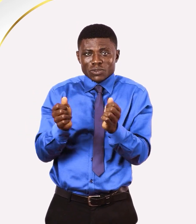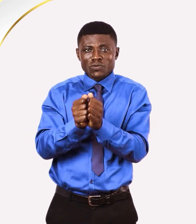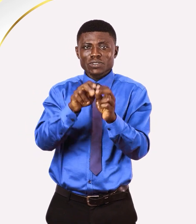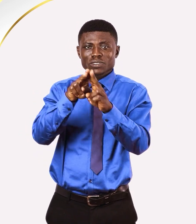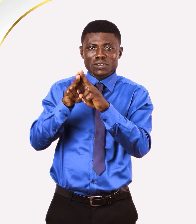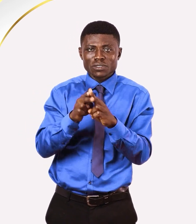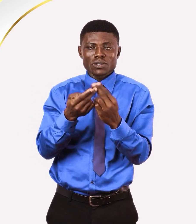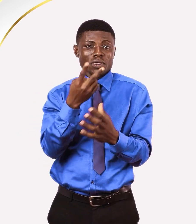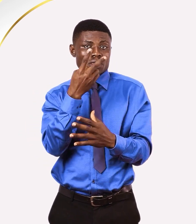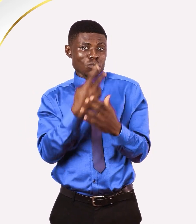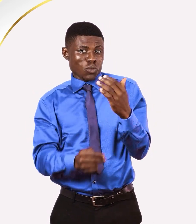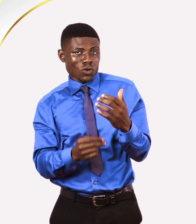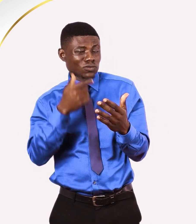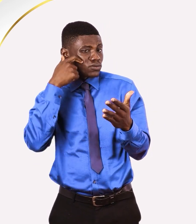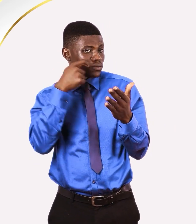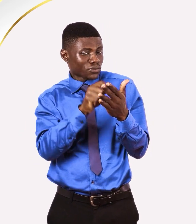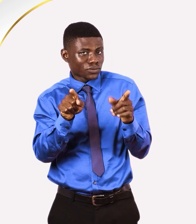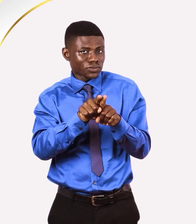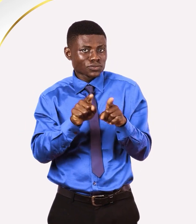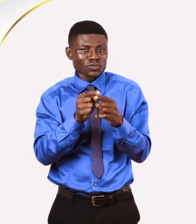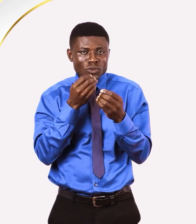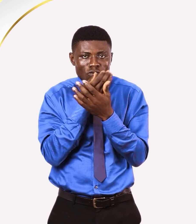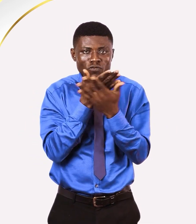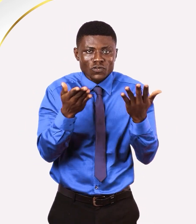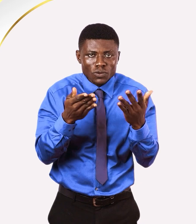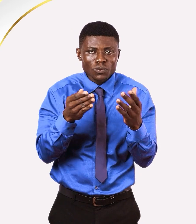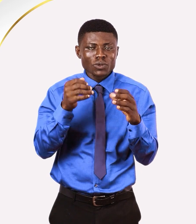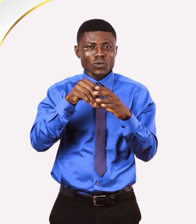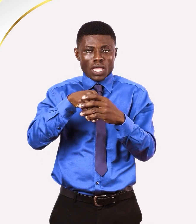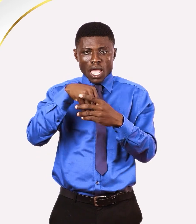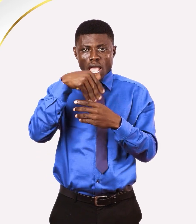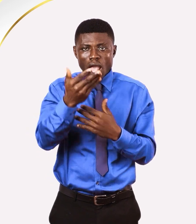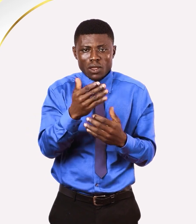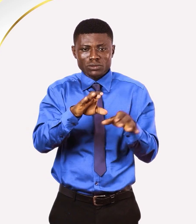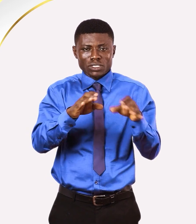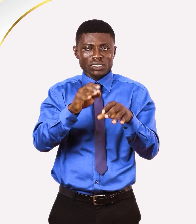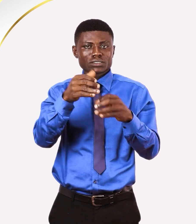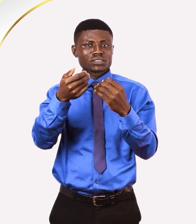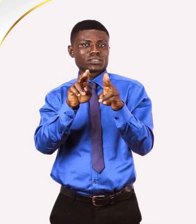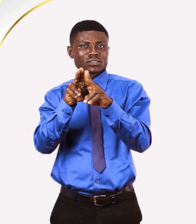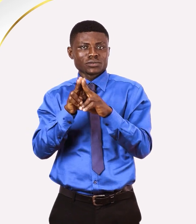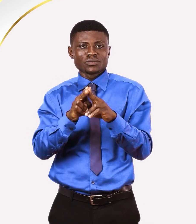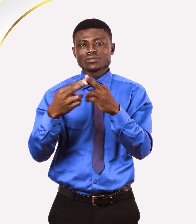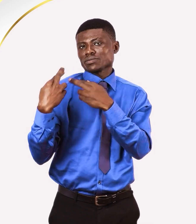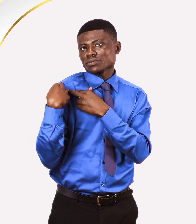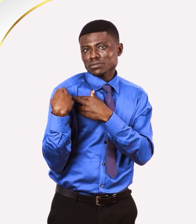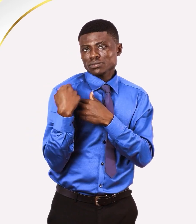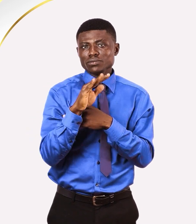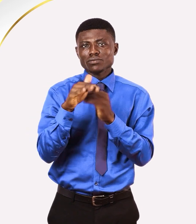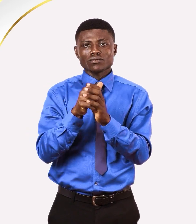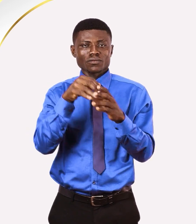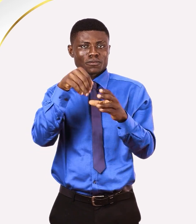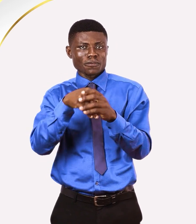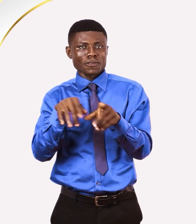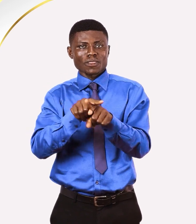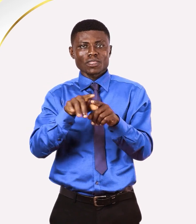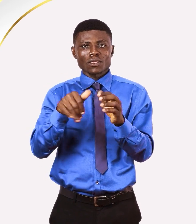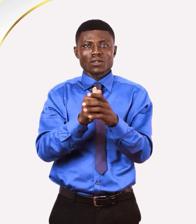unit. Board Secretariat, Information and External Affairs Unit. Responsibilities